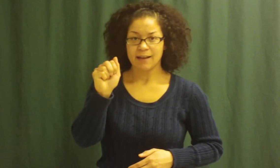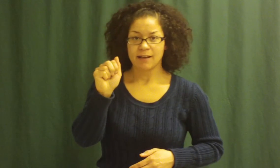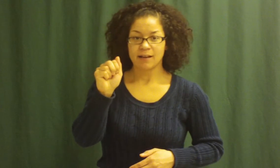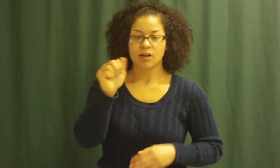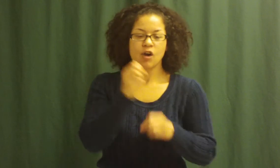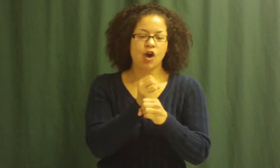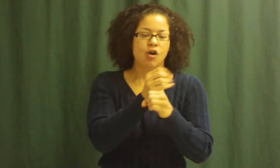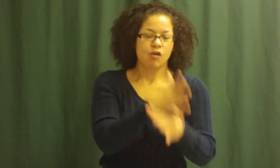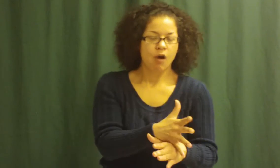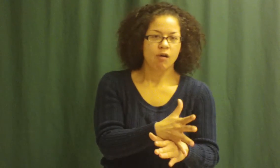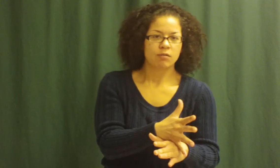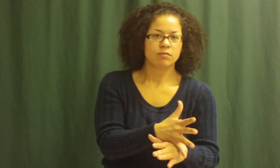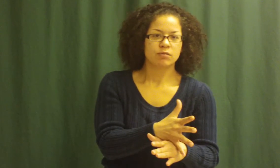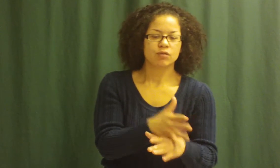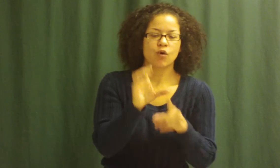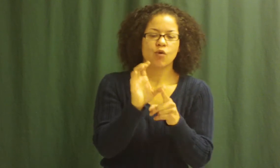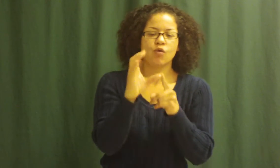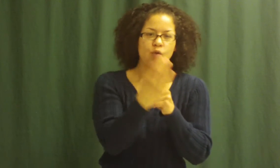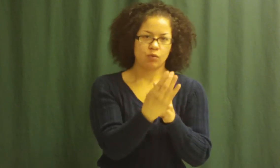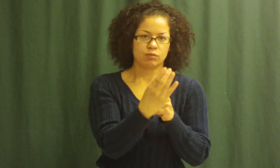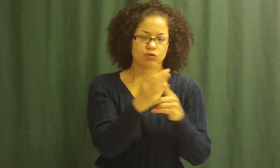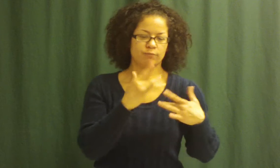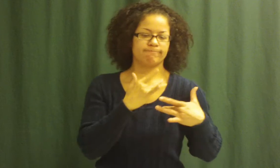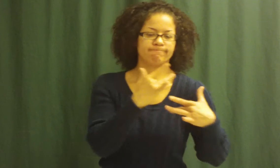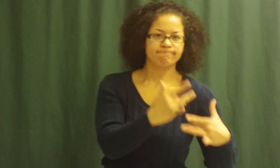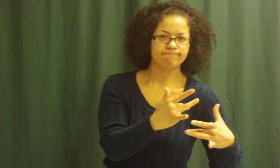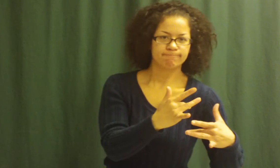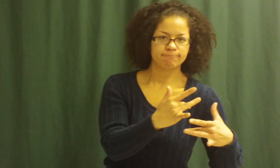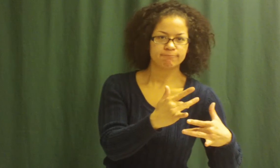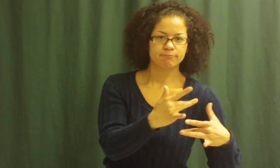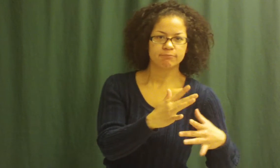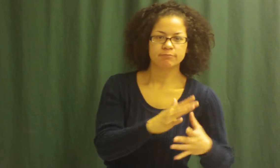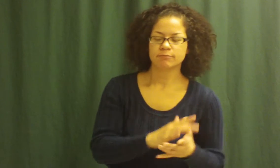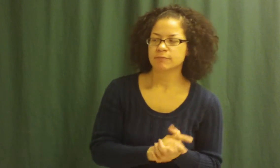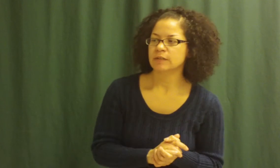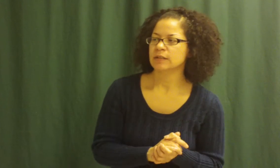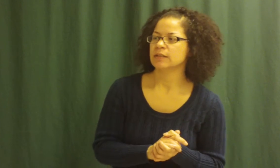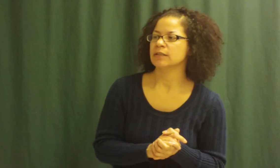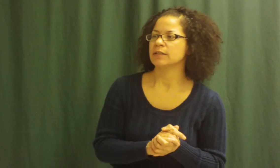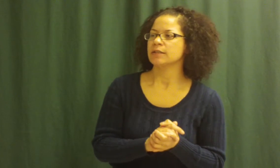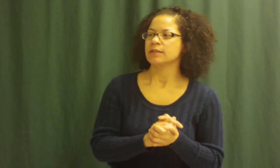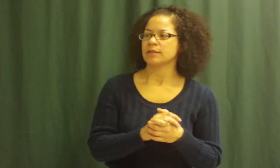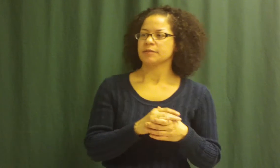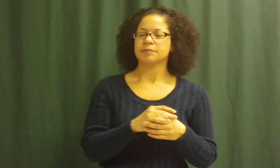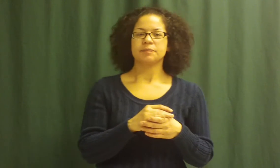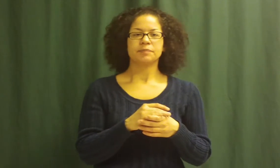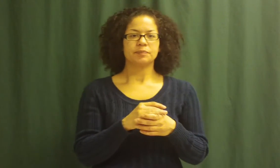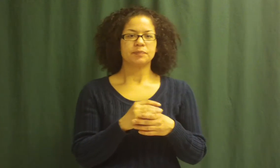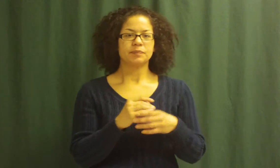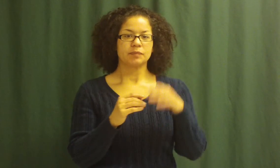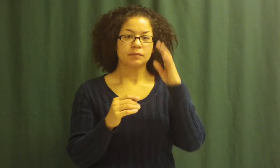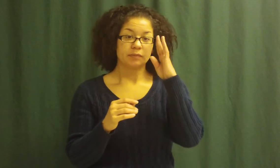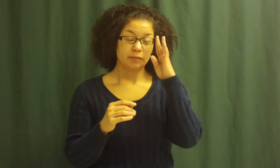then arise to the behavioral and cultural differences encountered across and among human groups.